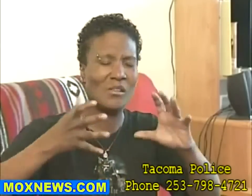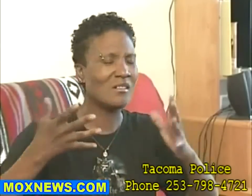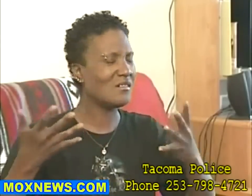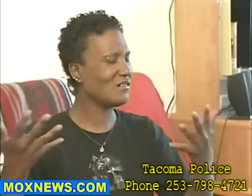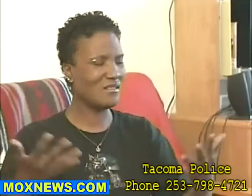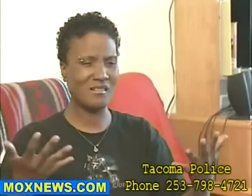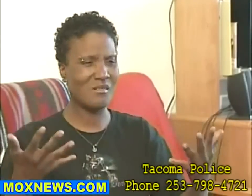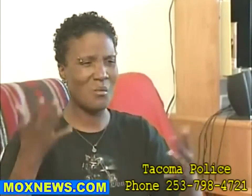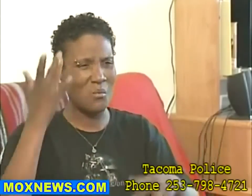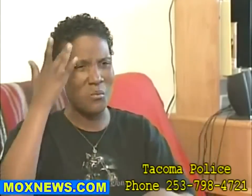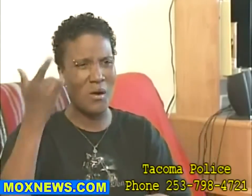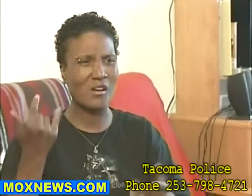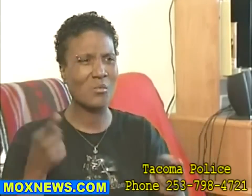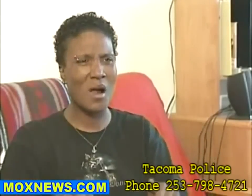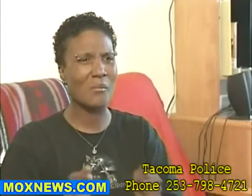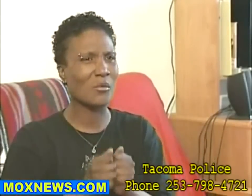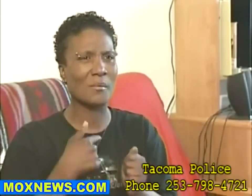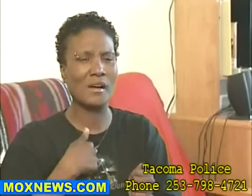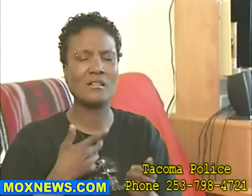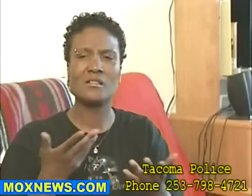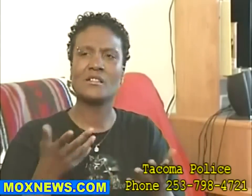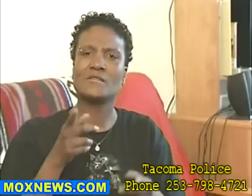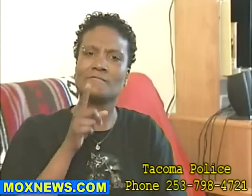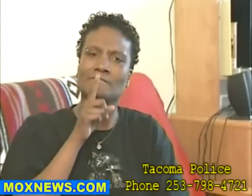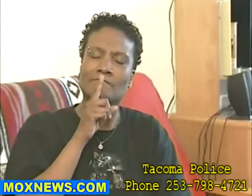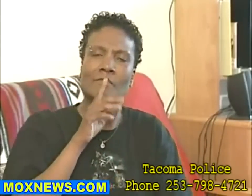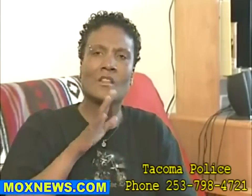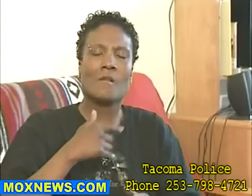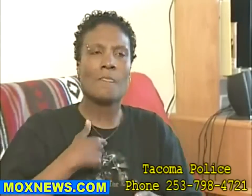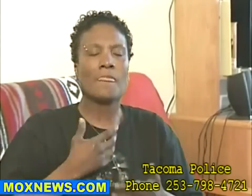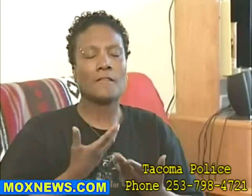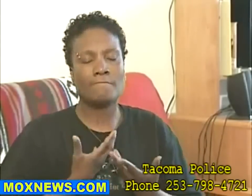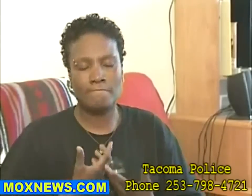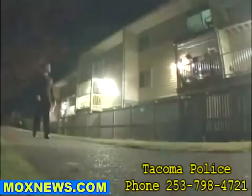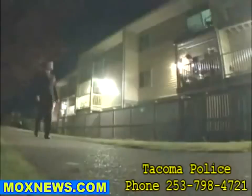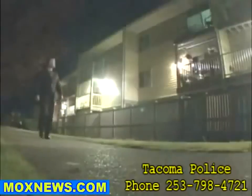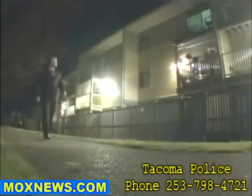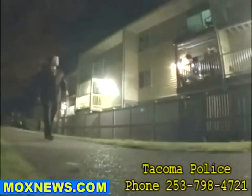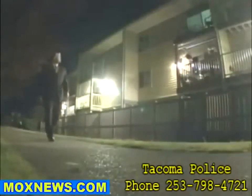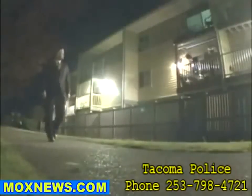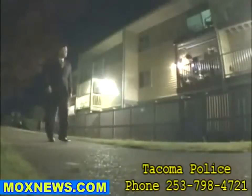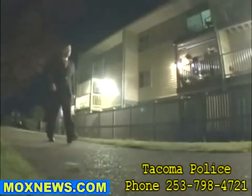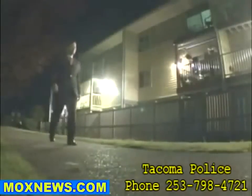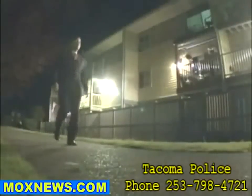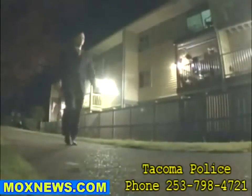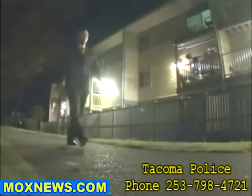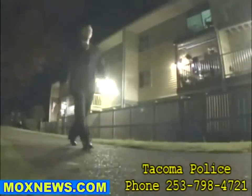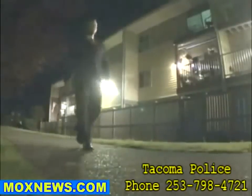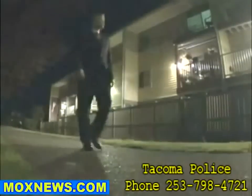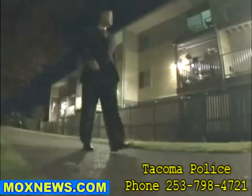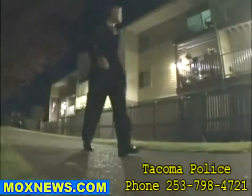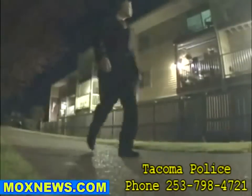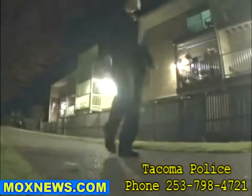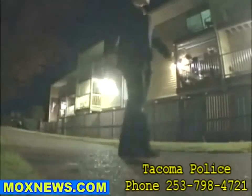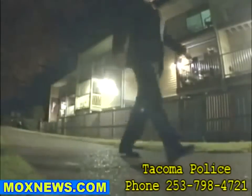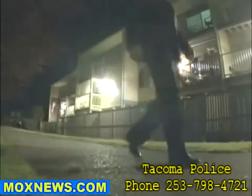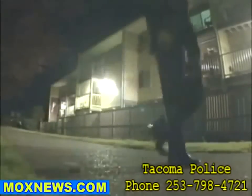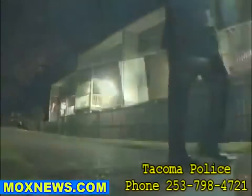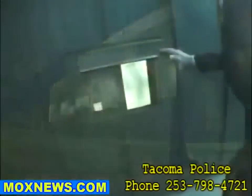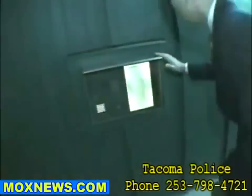I couldn't figure it out. I had no idea what was going on. Cairo Team 7 investigators canvassed the area near